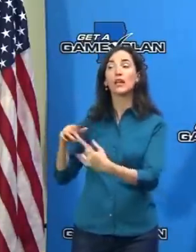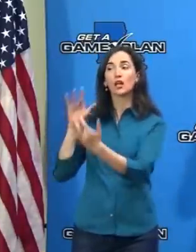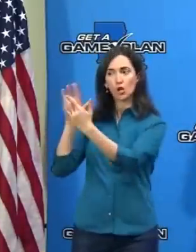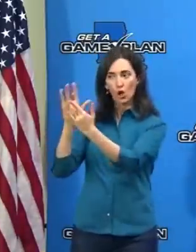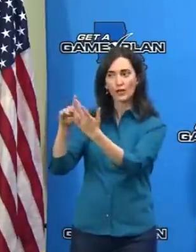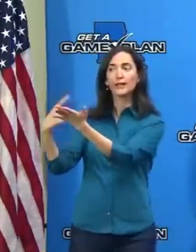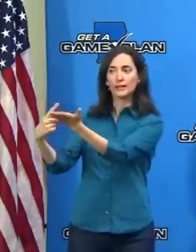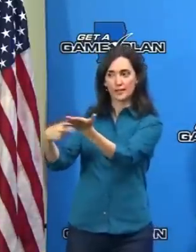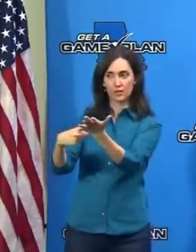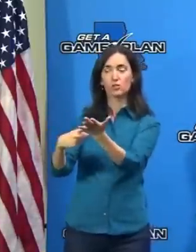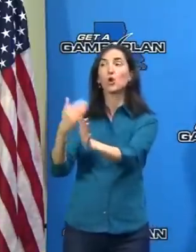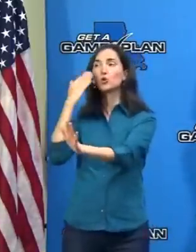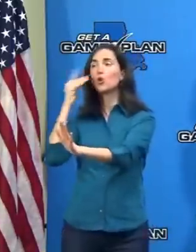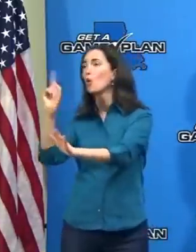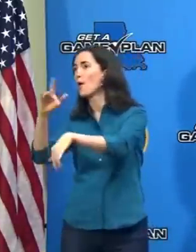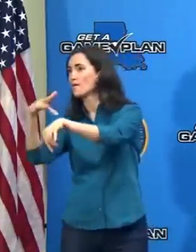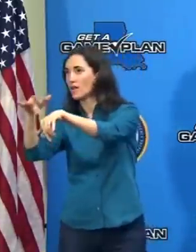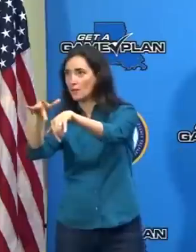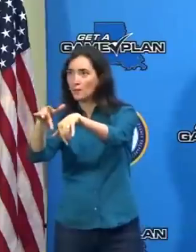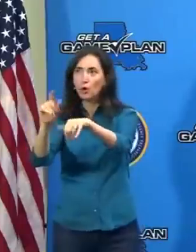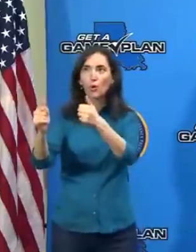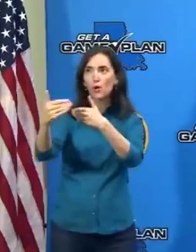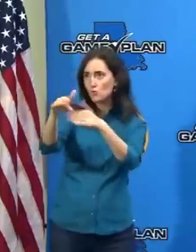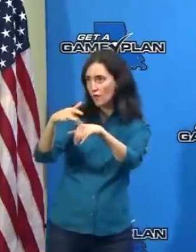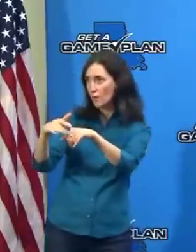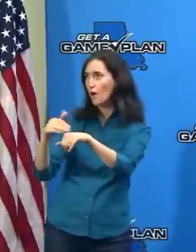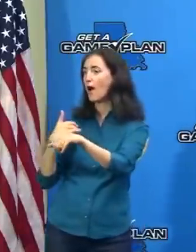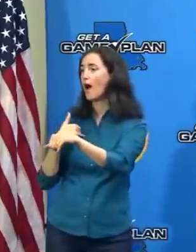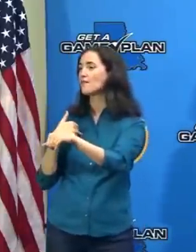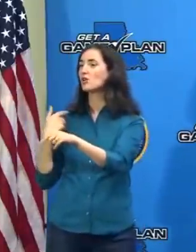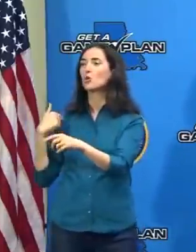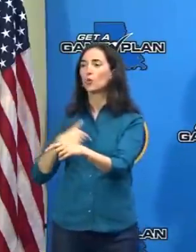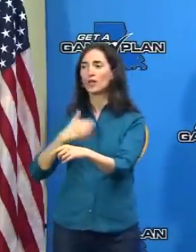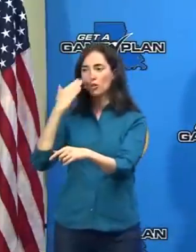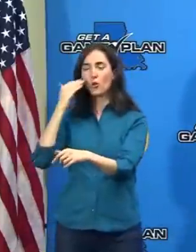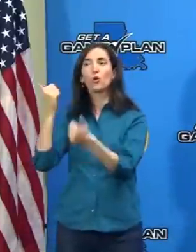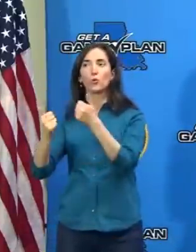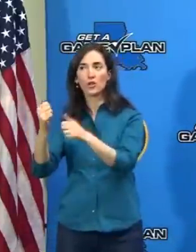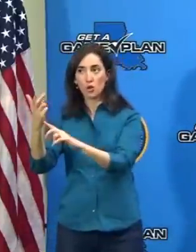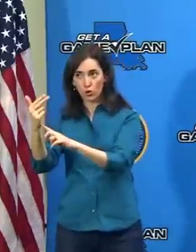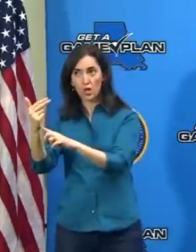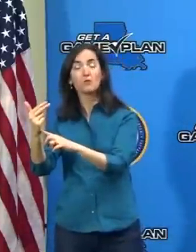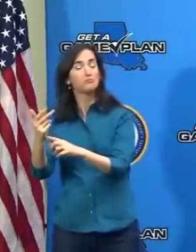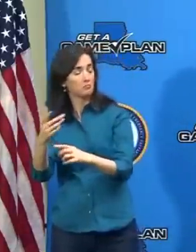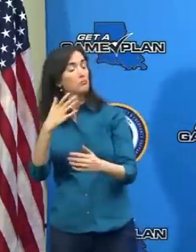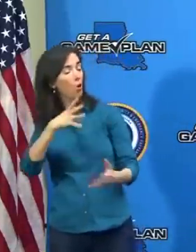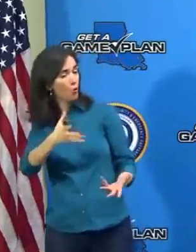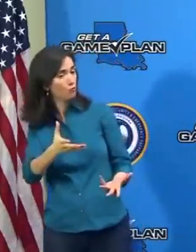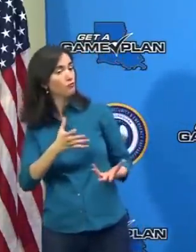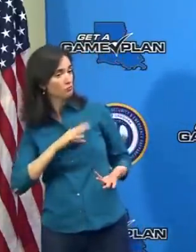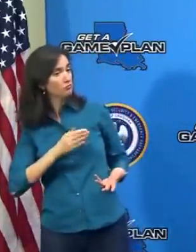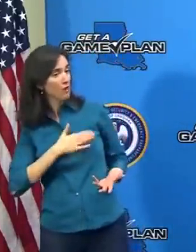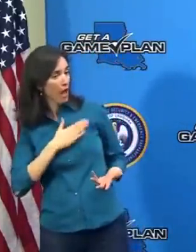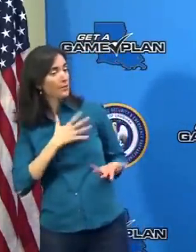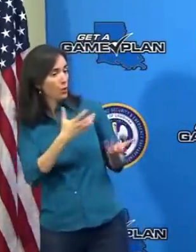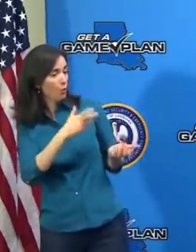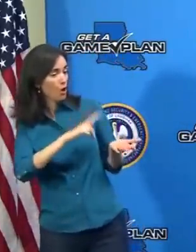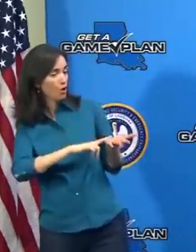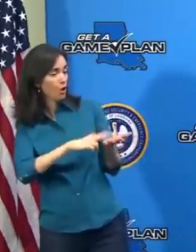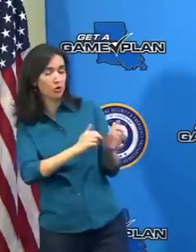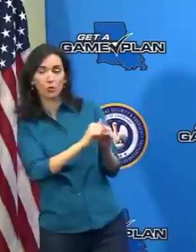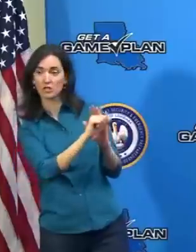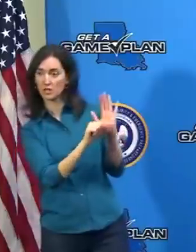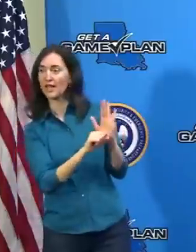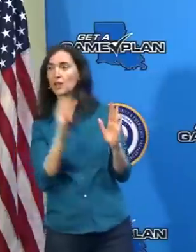where the vacancies are, and we know which hotels are interested in entering into a contractual relationship with the